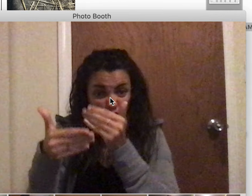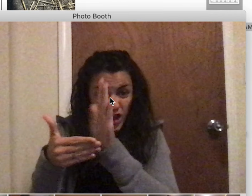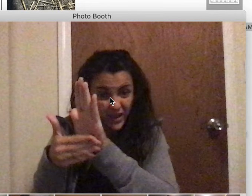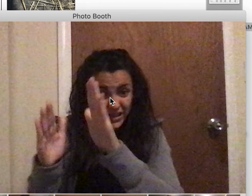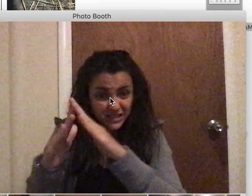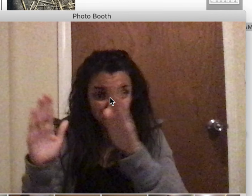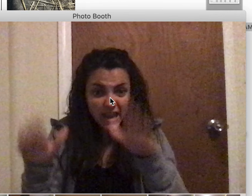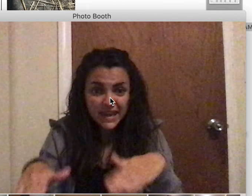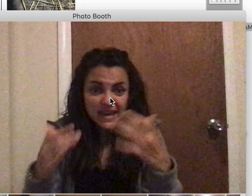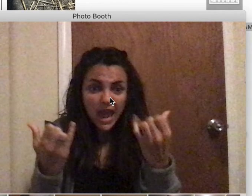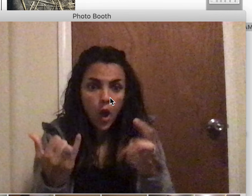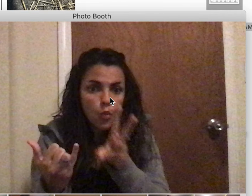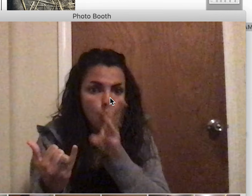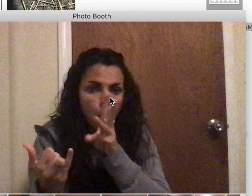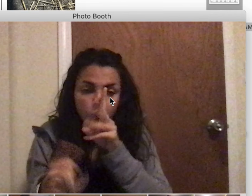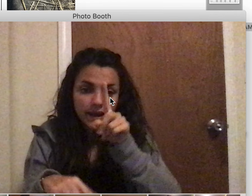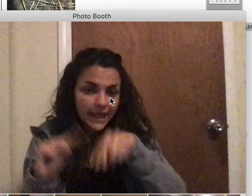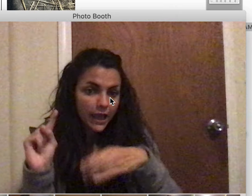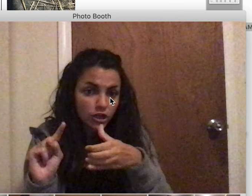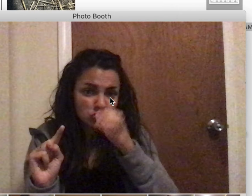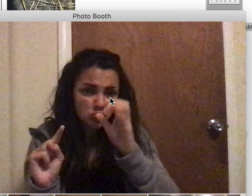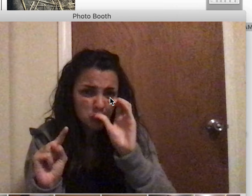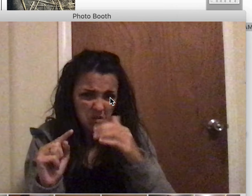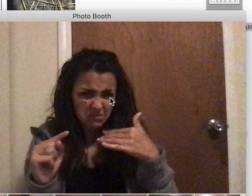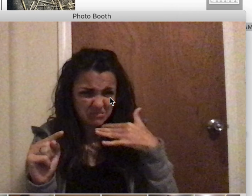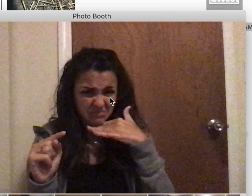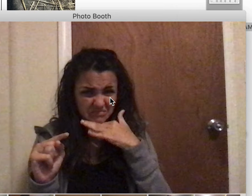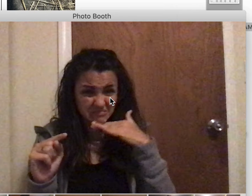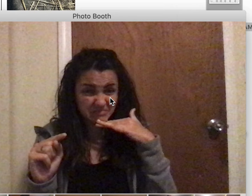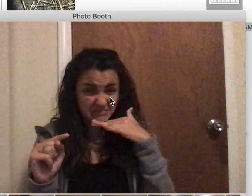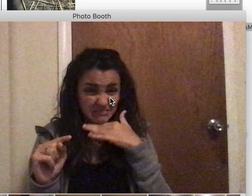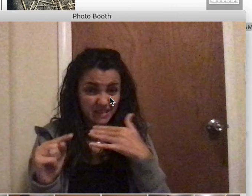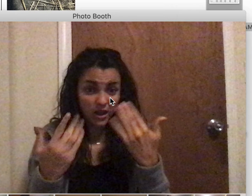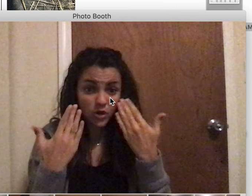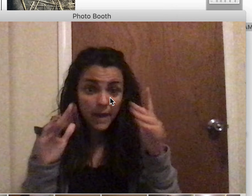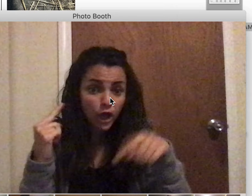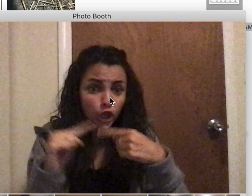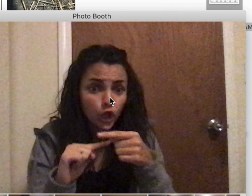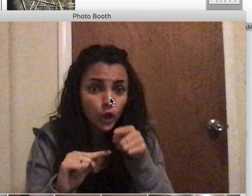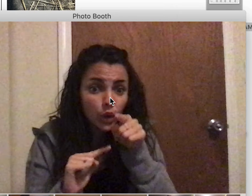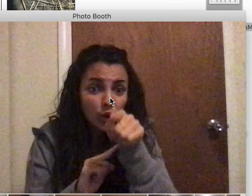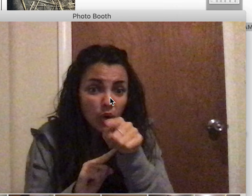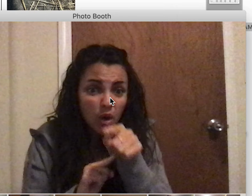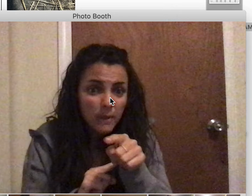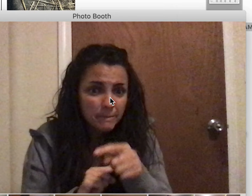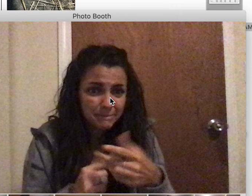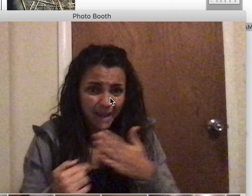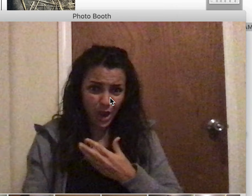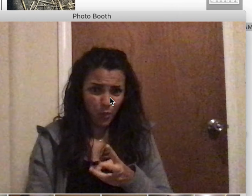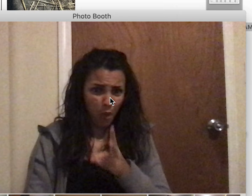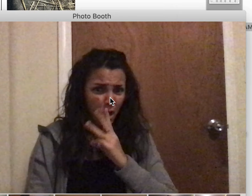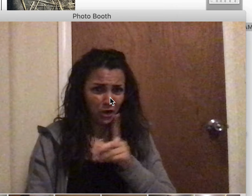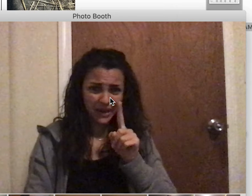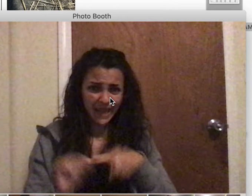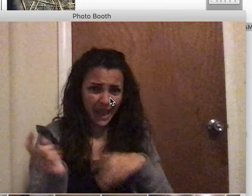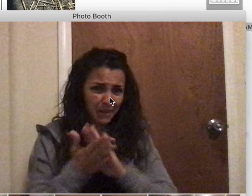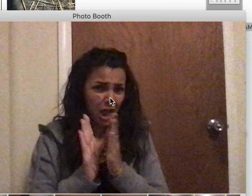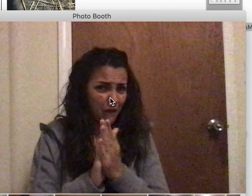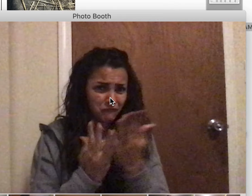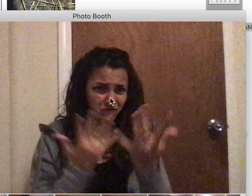water. His water is contaminated. I don't know about you, but my water is not flammable. Water is not supposed to be flammable.